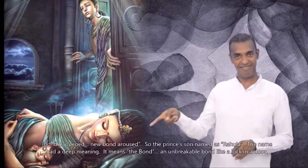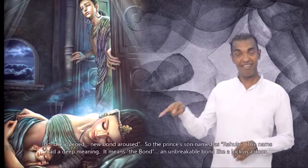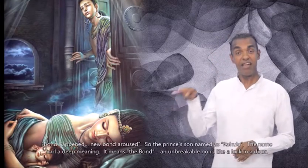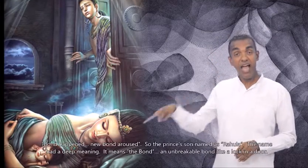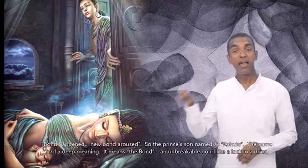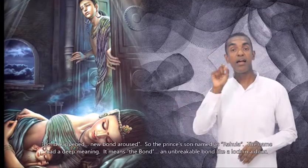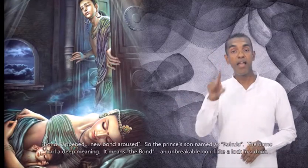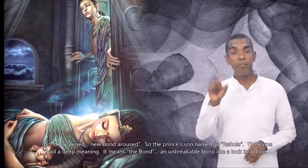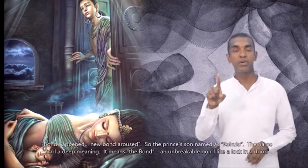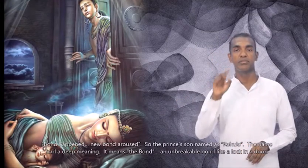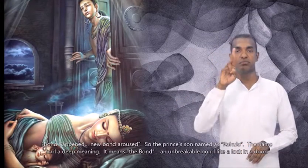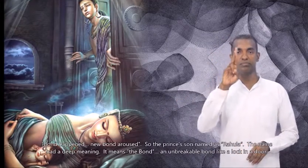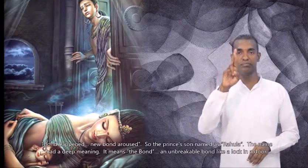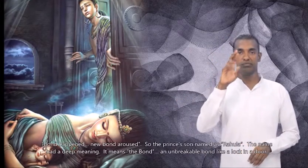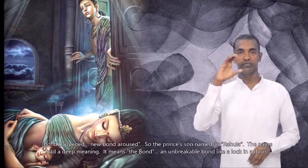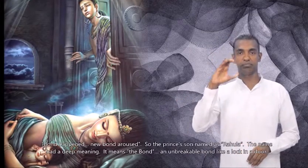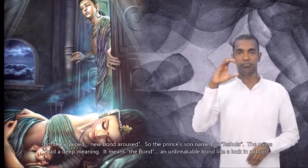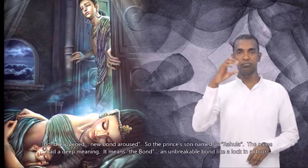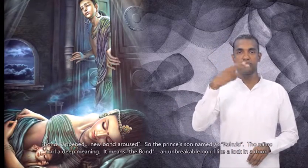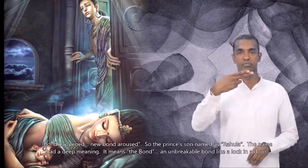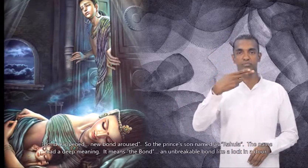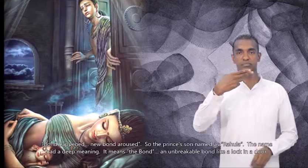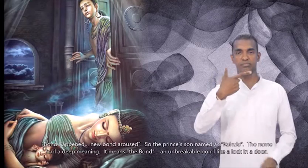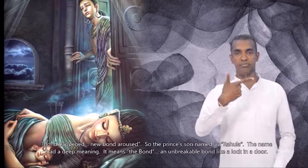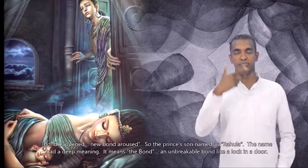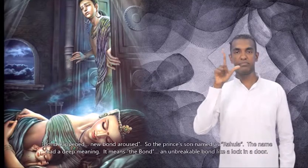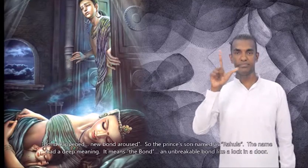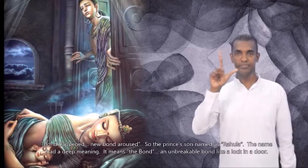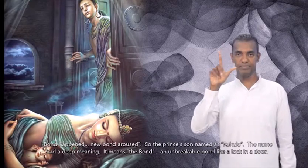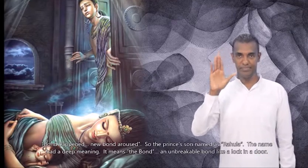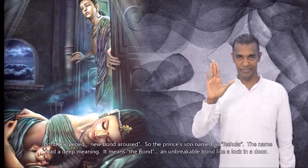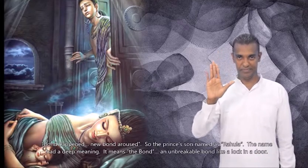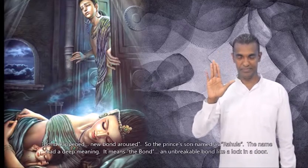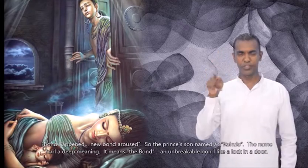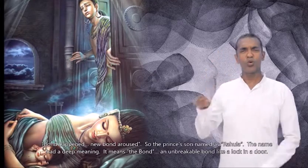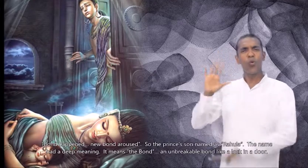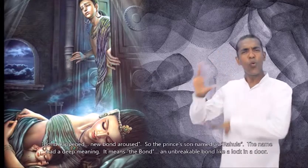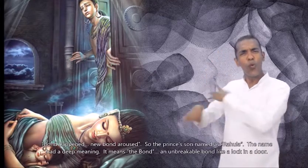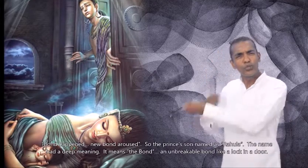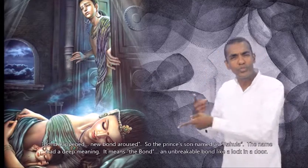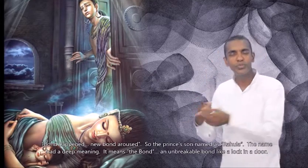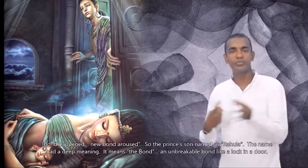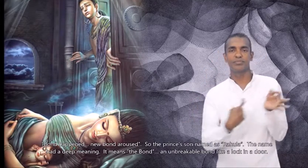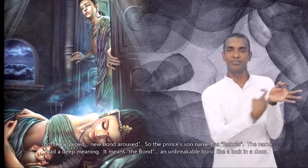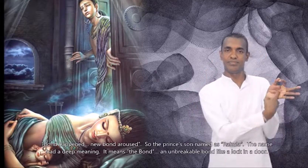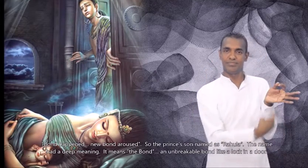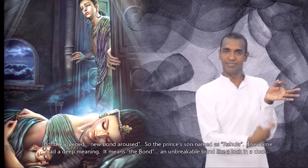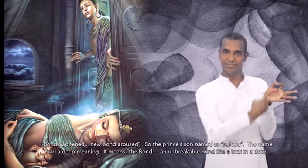Born happened, newborn aroused. So the prince's son named as Rahula. The name